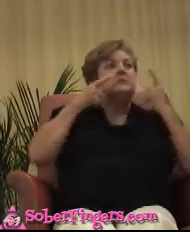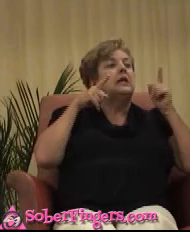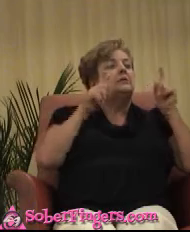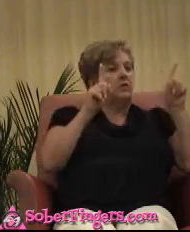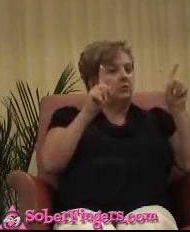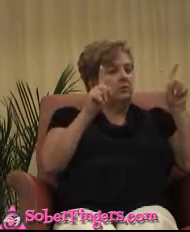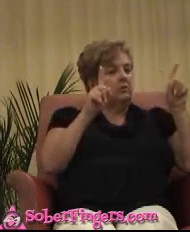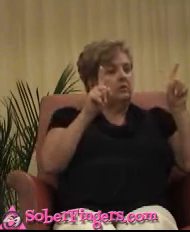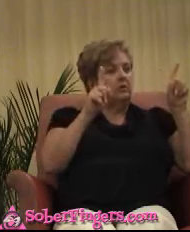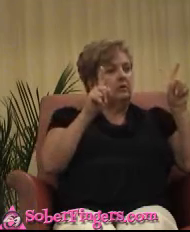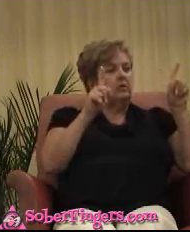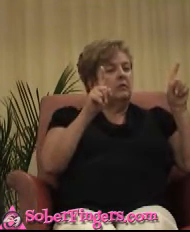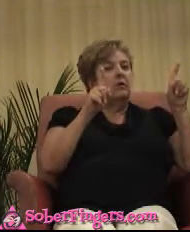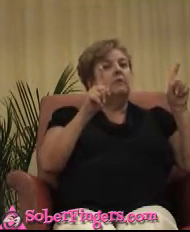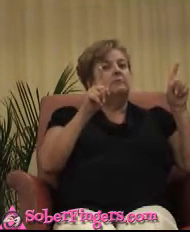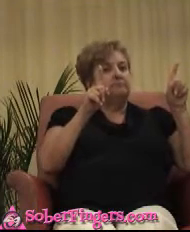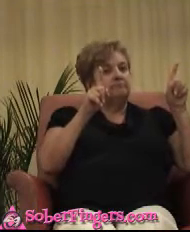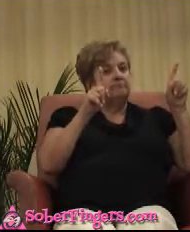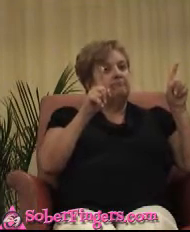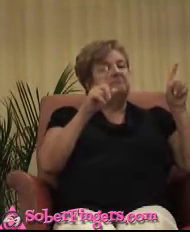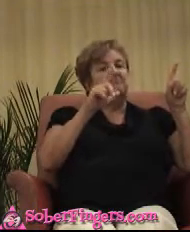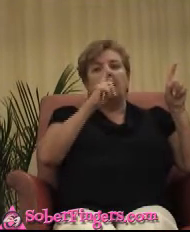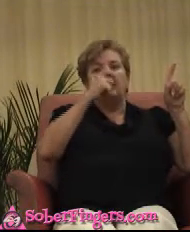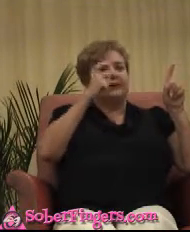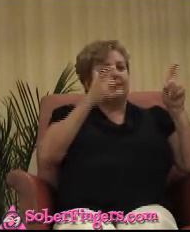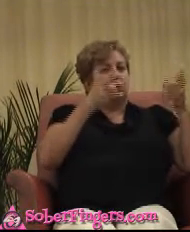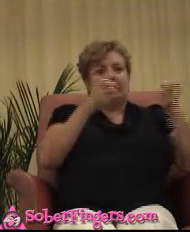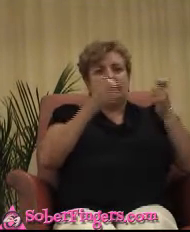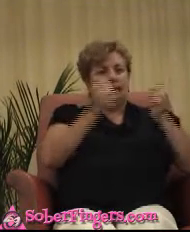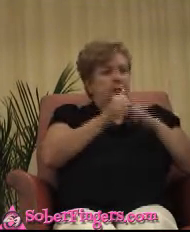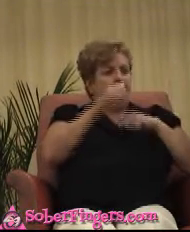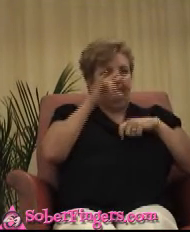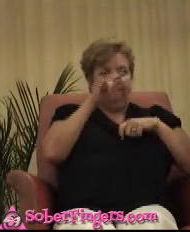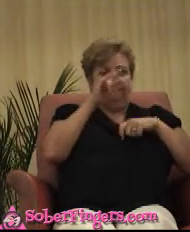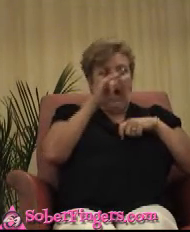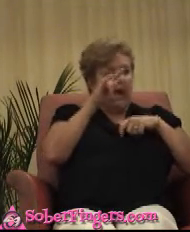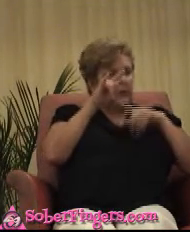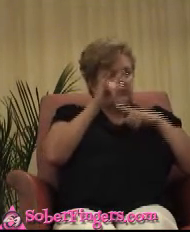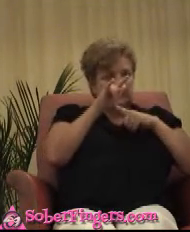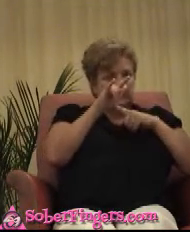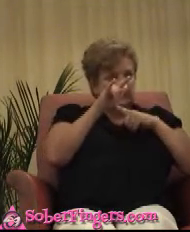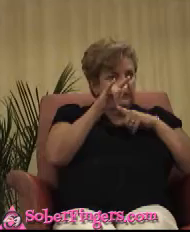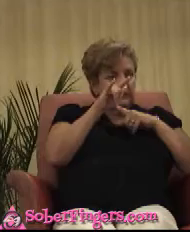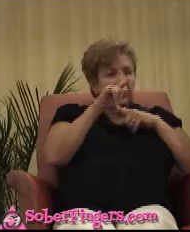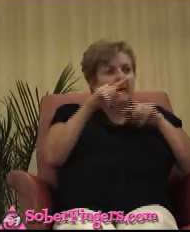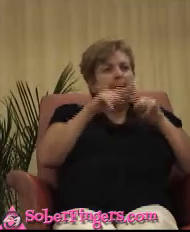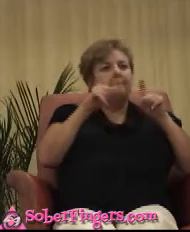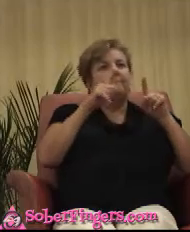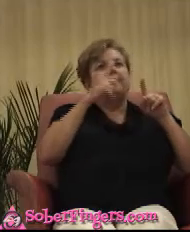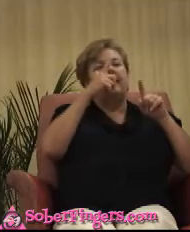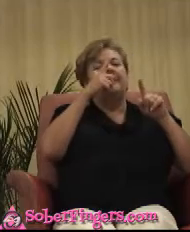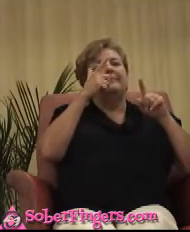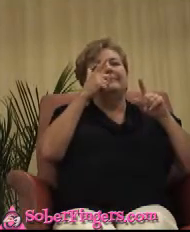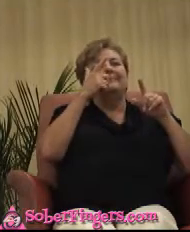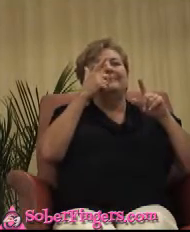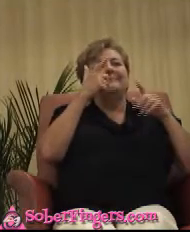they're dealing with pilots, but because it was a very long, involved, complicated, complex, cross-reported, check,